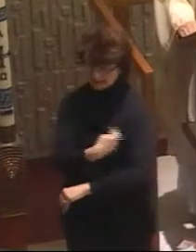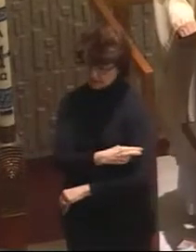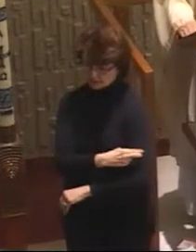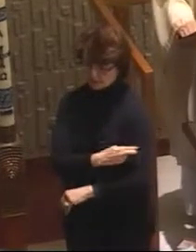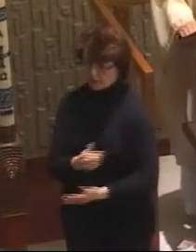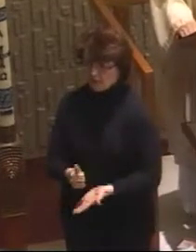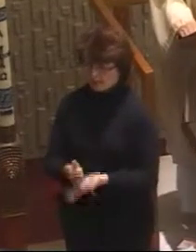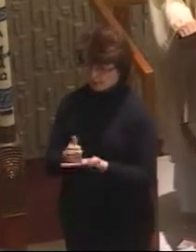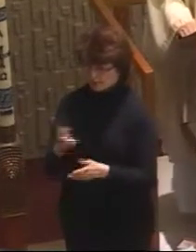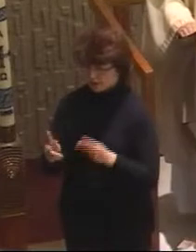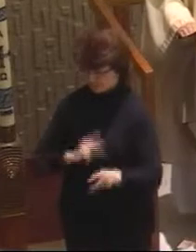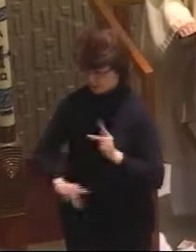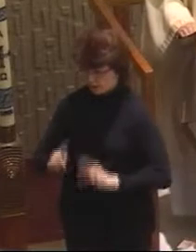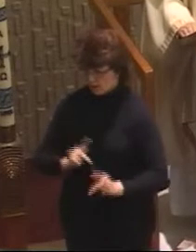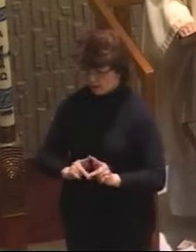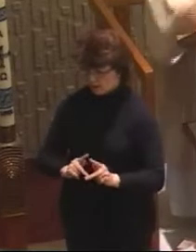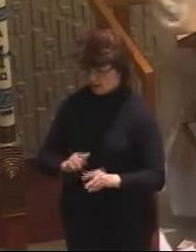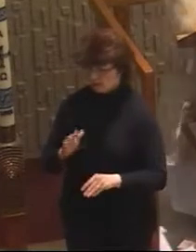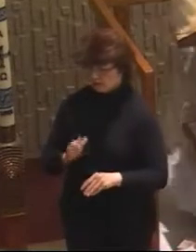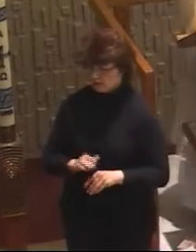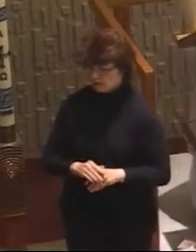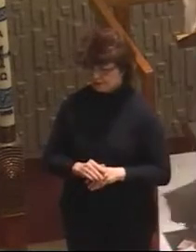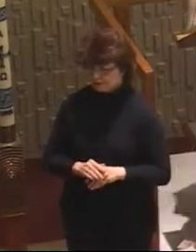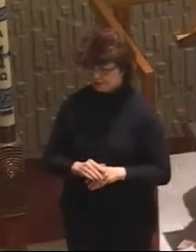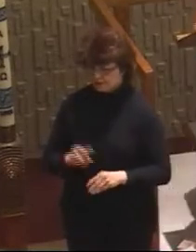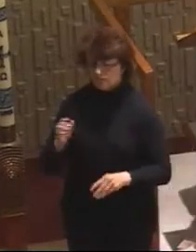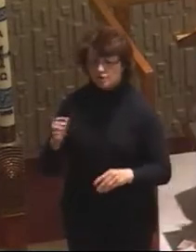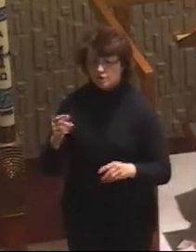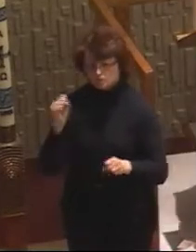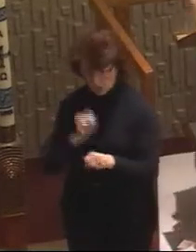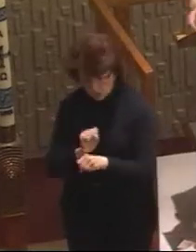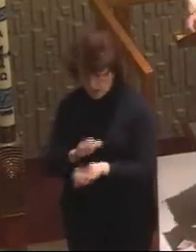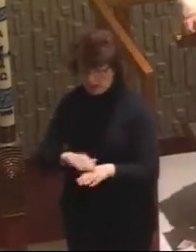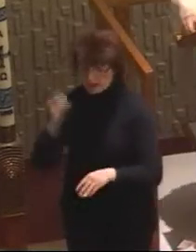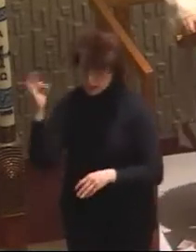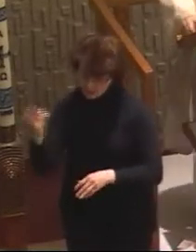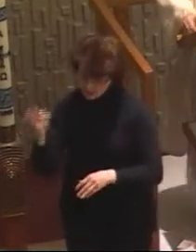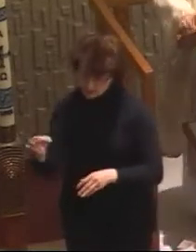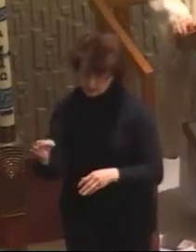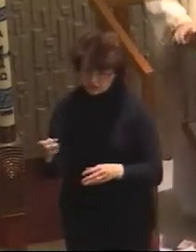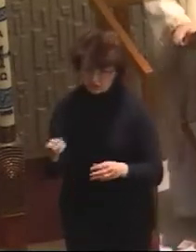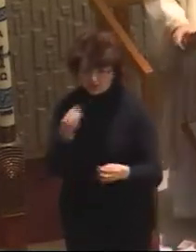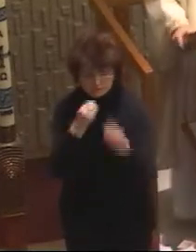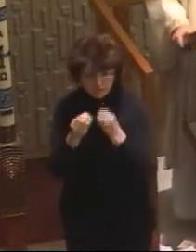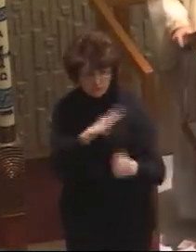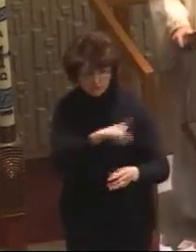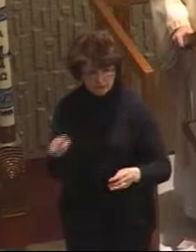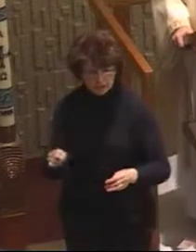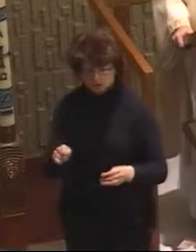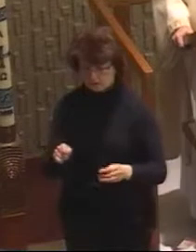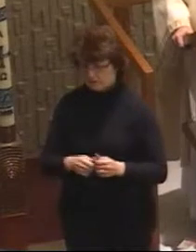working endless hours and days on their homilies so they can nourish the people of God here. A resounding